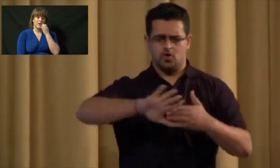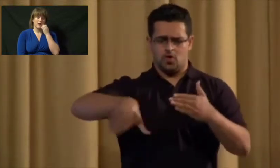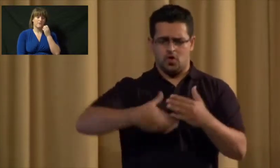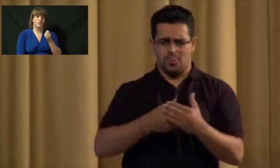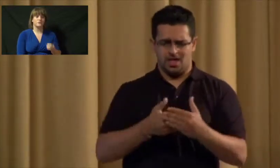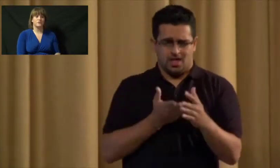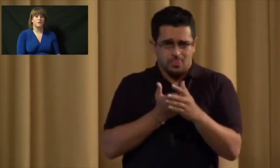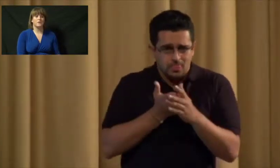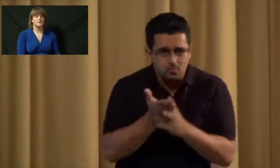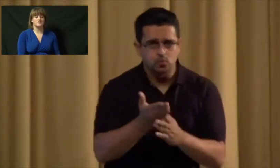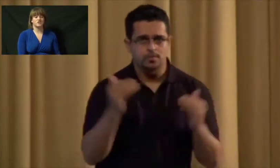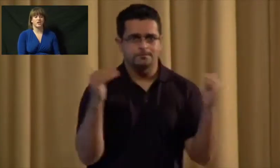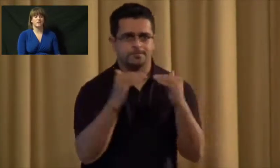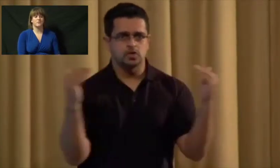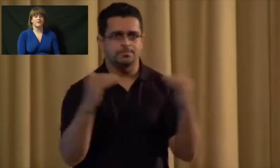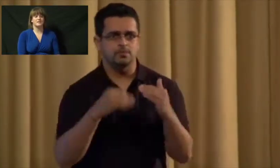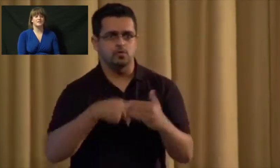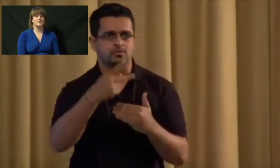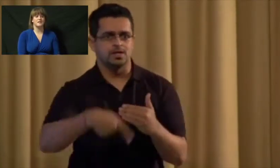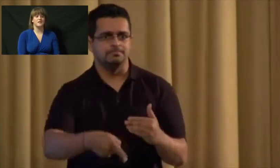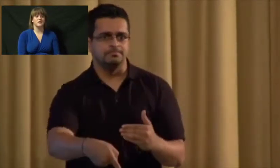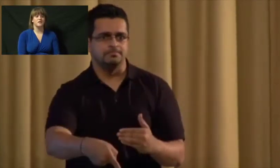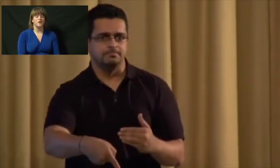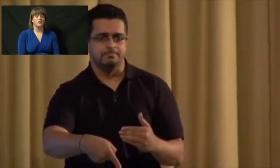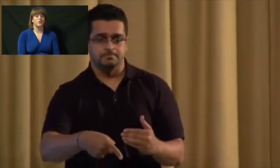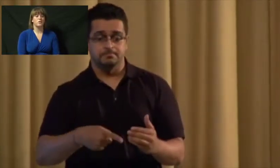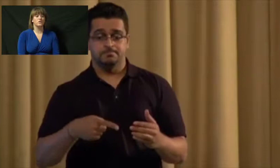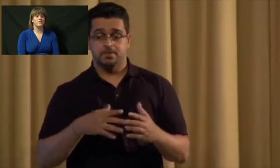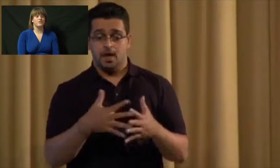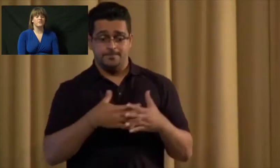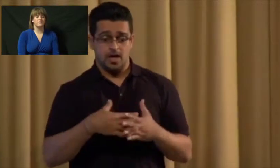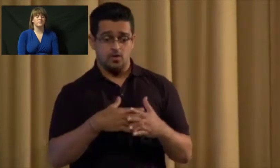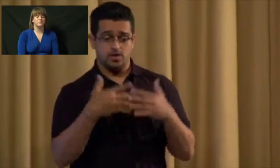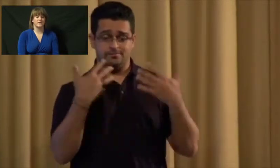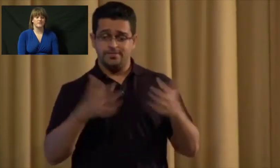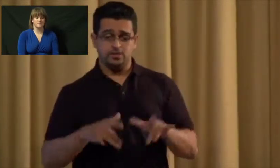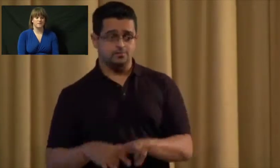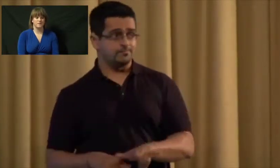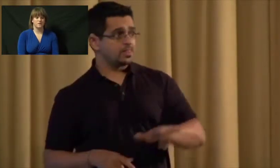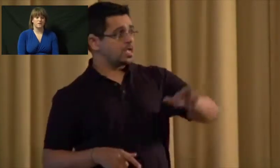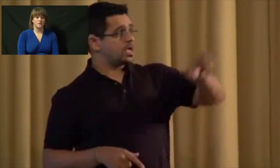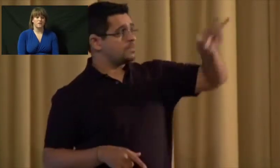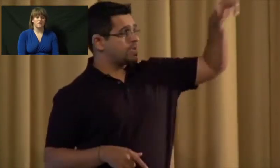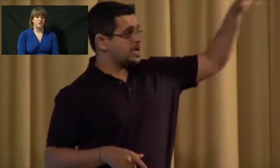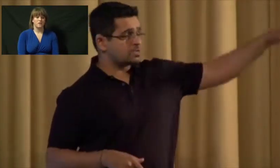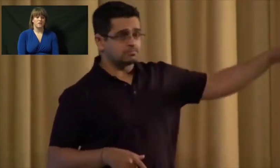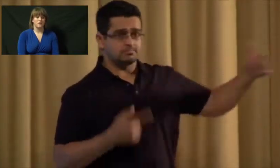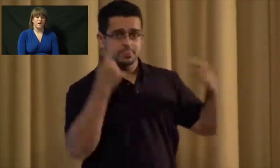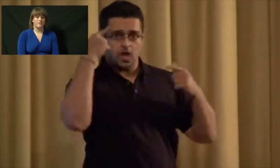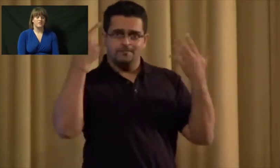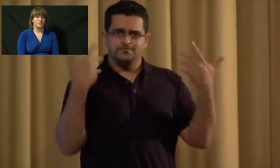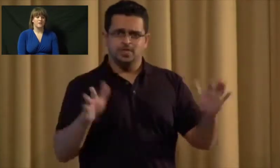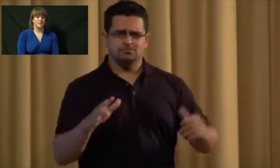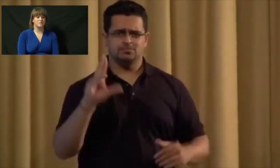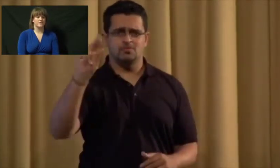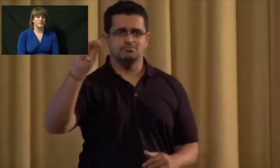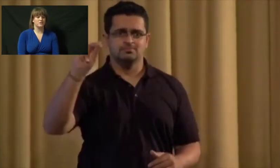If cultural awareness is shared, then we can see the world in a different perspective. After the Americans were finished,